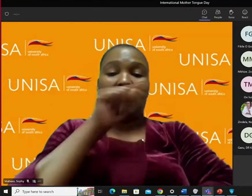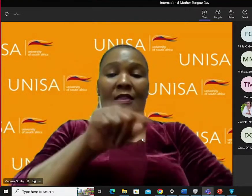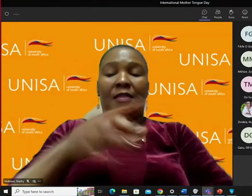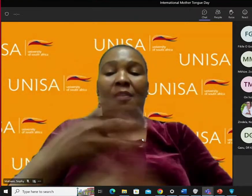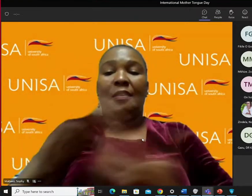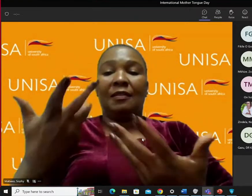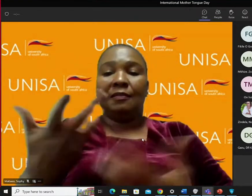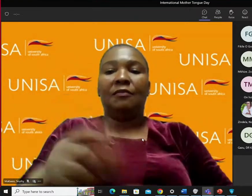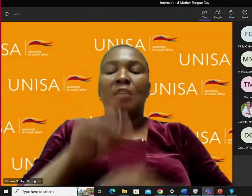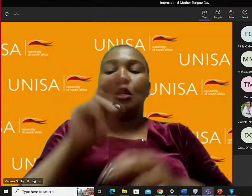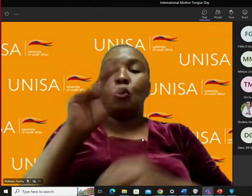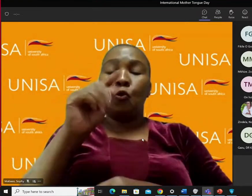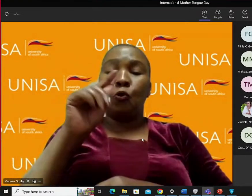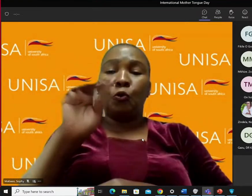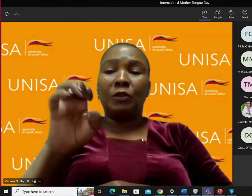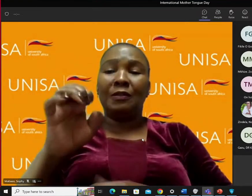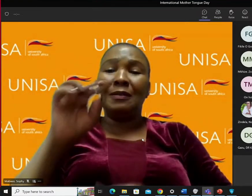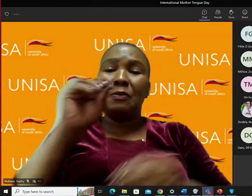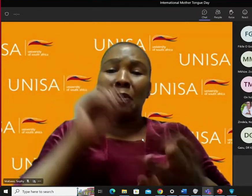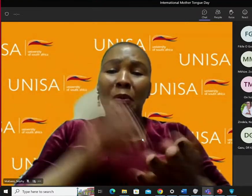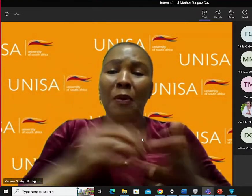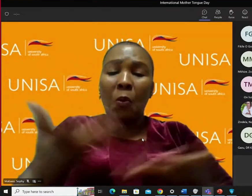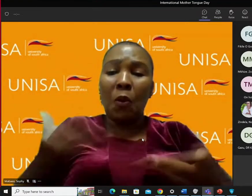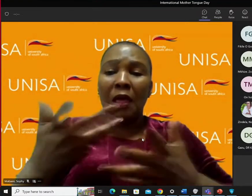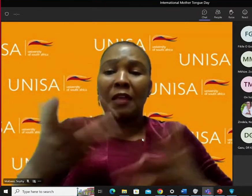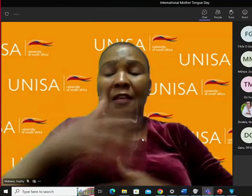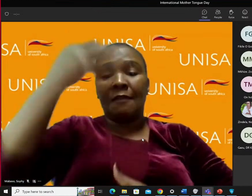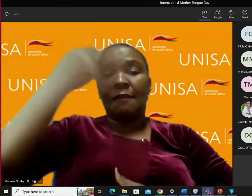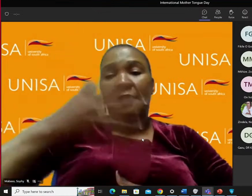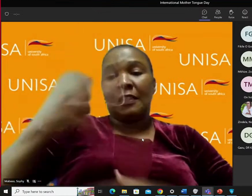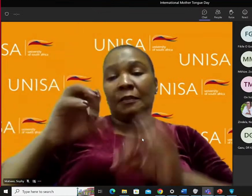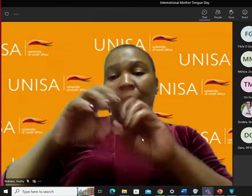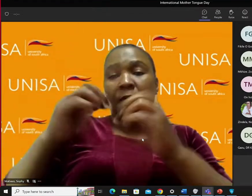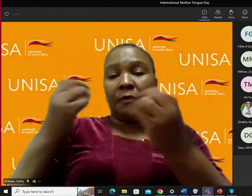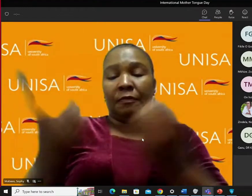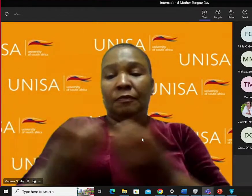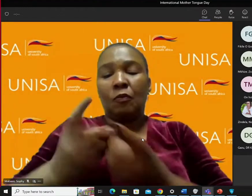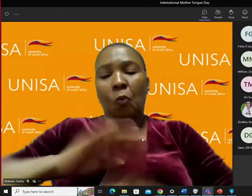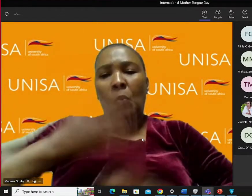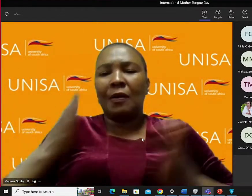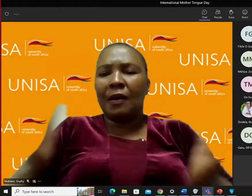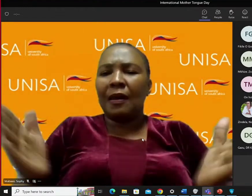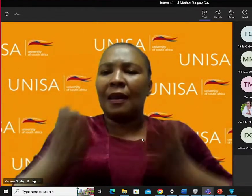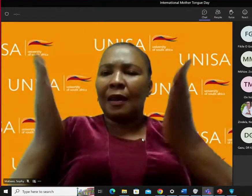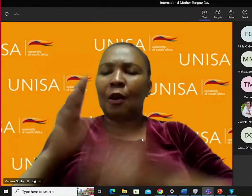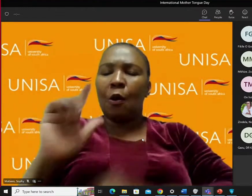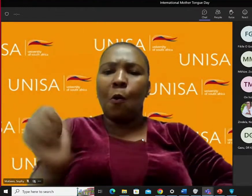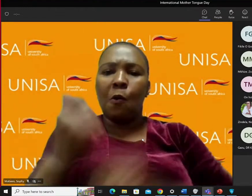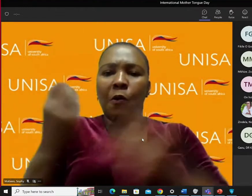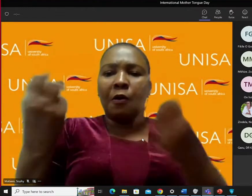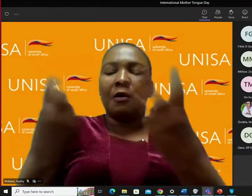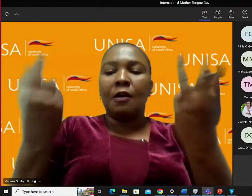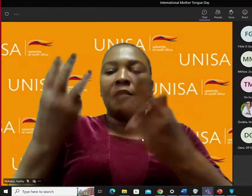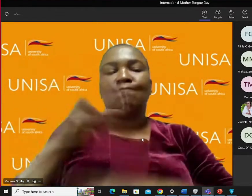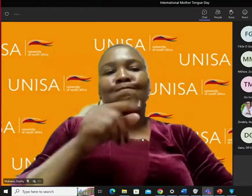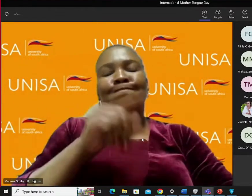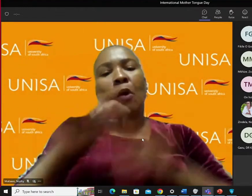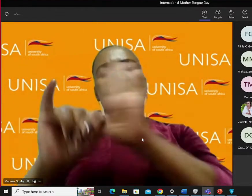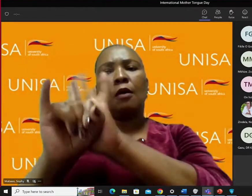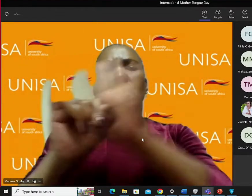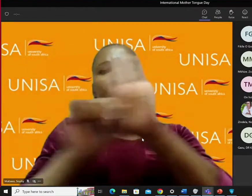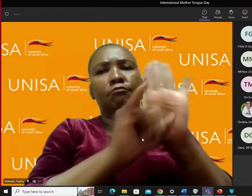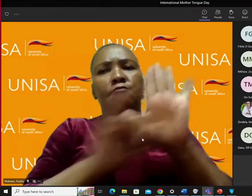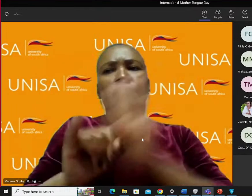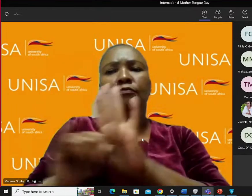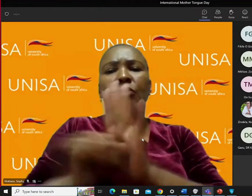is situated within the Department of African Languages, but we want to encourage everybody who identifies as a